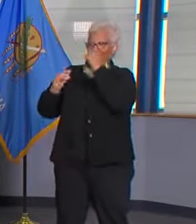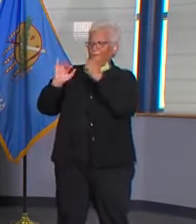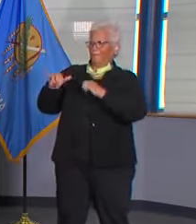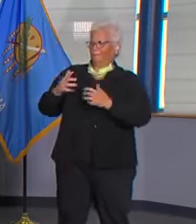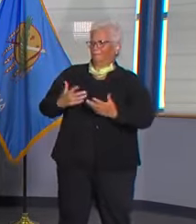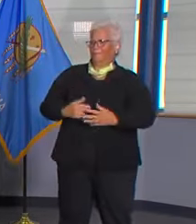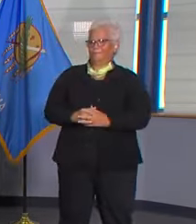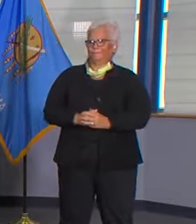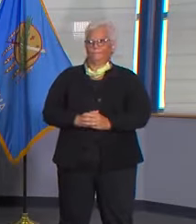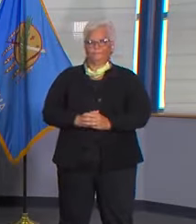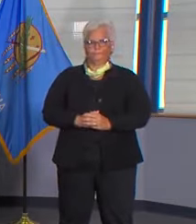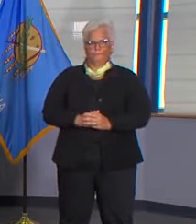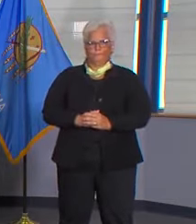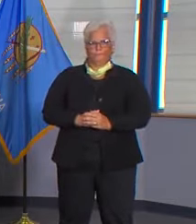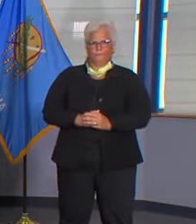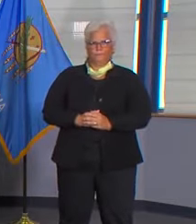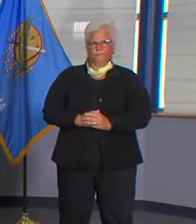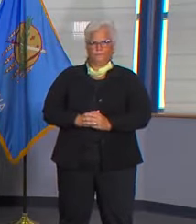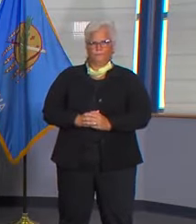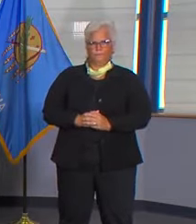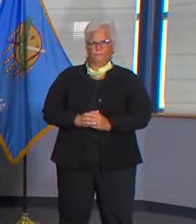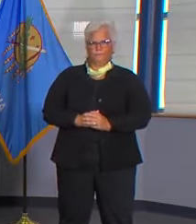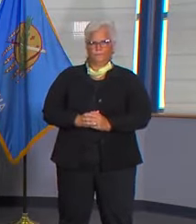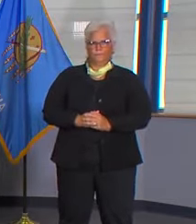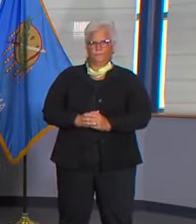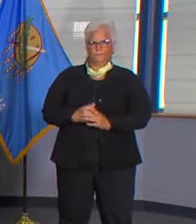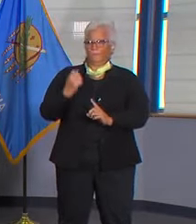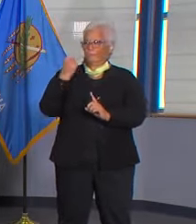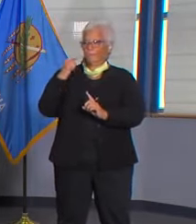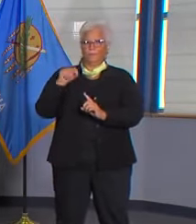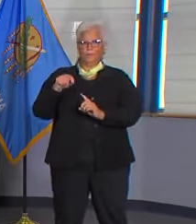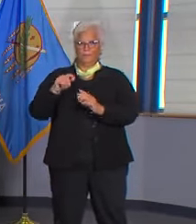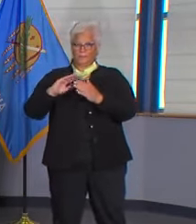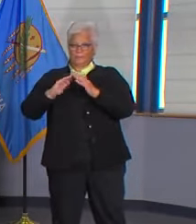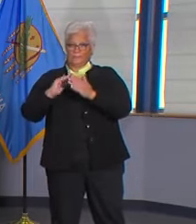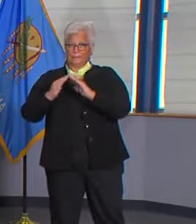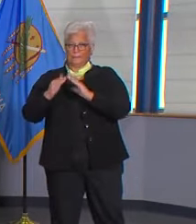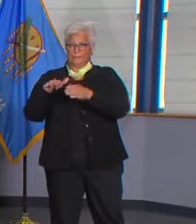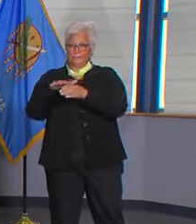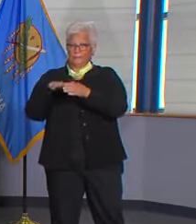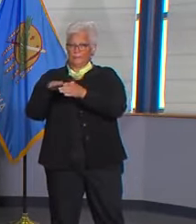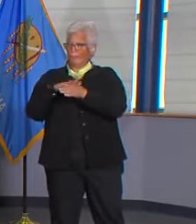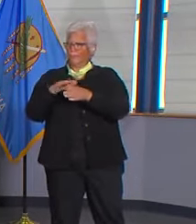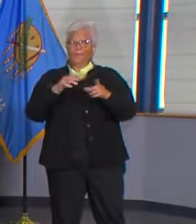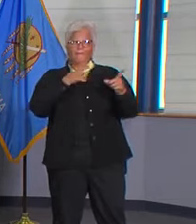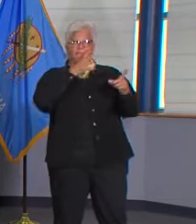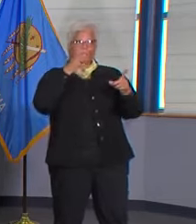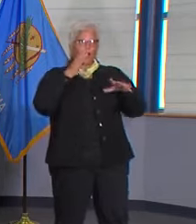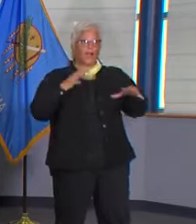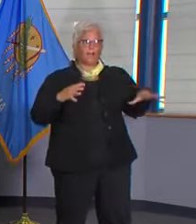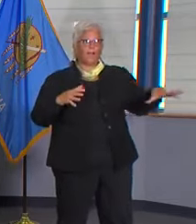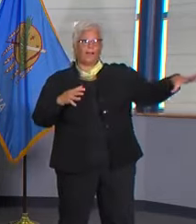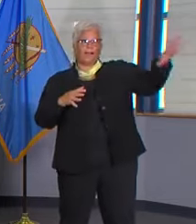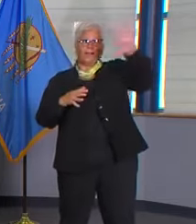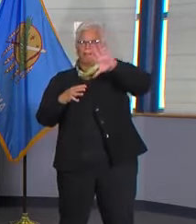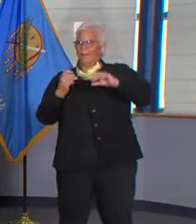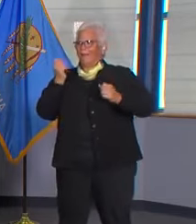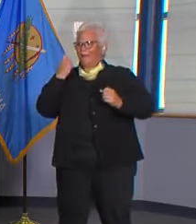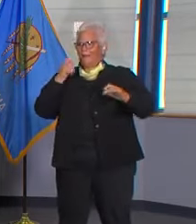ranch in the panhandle. At the same time, the state and the governor earlier on in this pandemic did